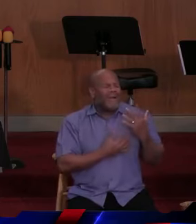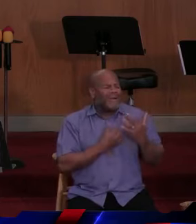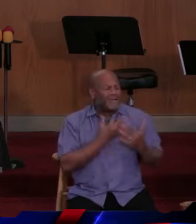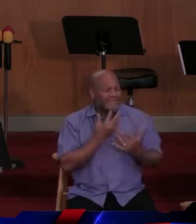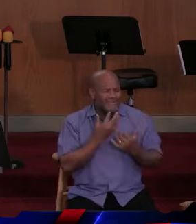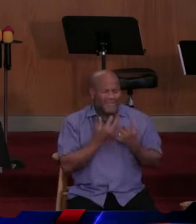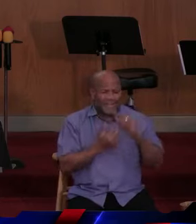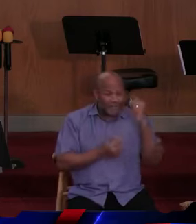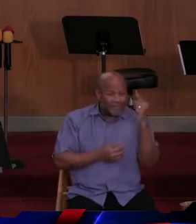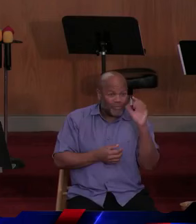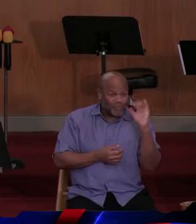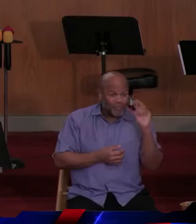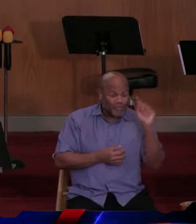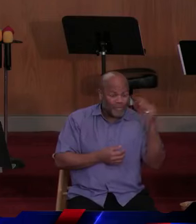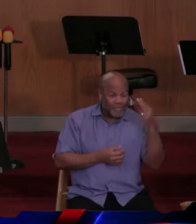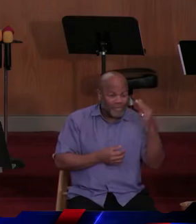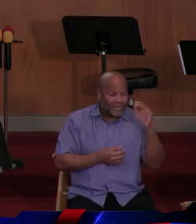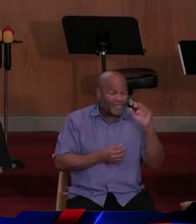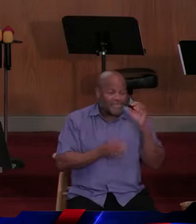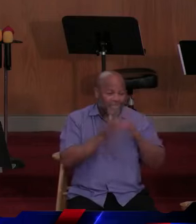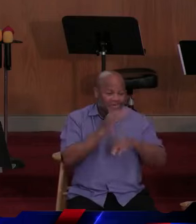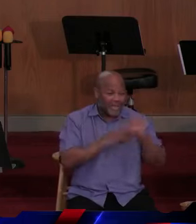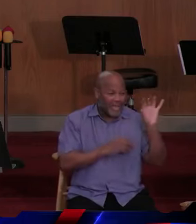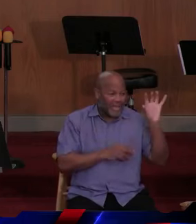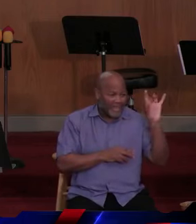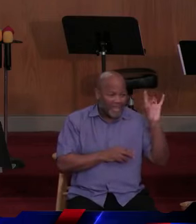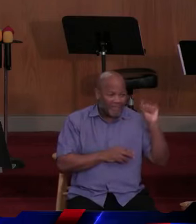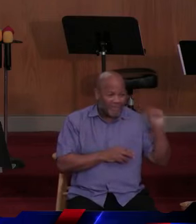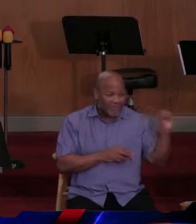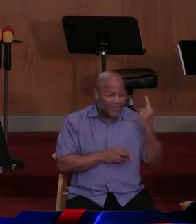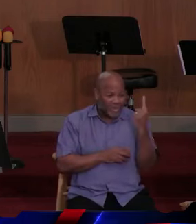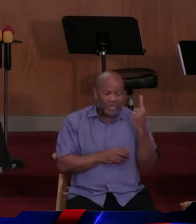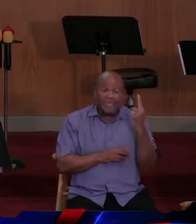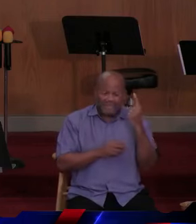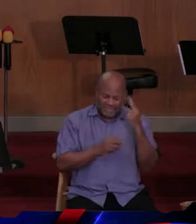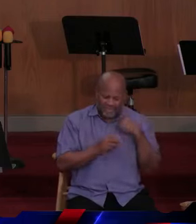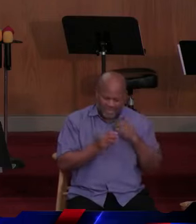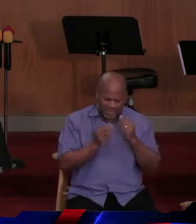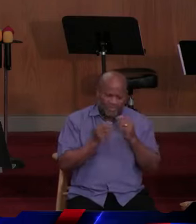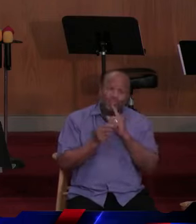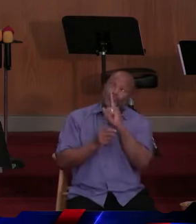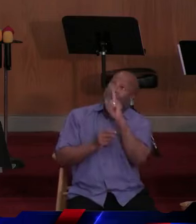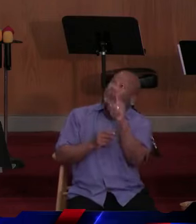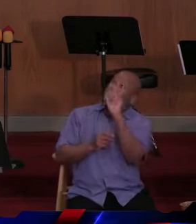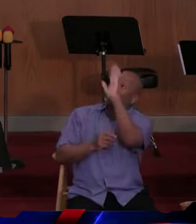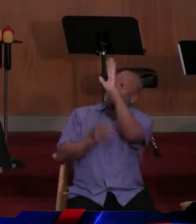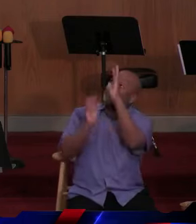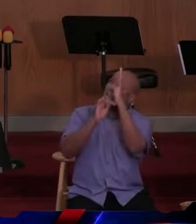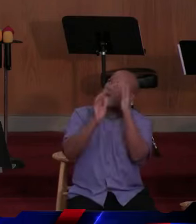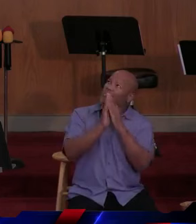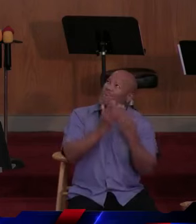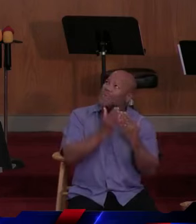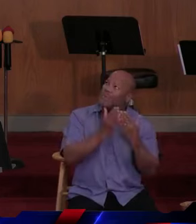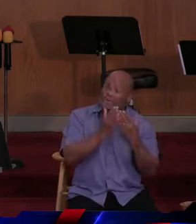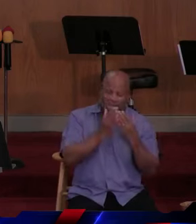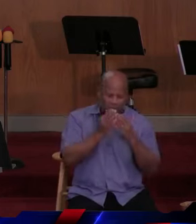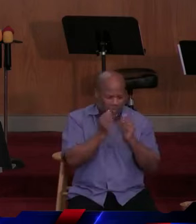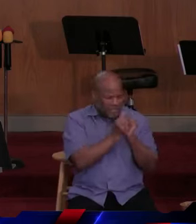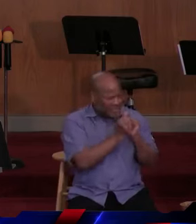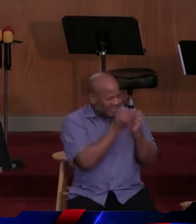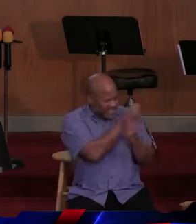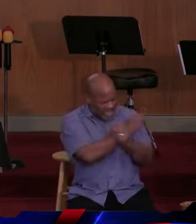1 Corinthians 8:1, the B part says, by receiving the biblical truth and walking with the Savior, it will lead to a burning